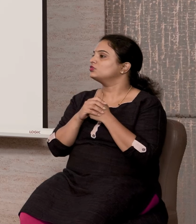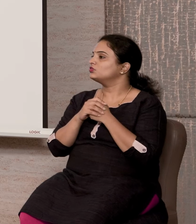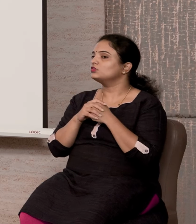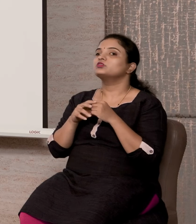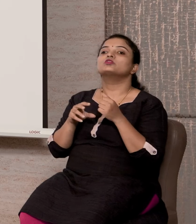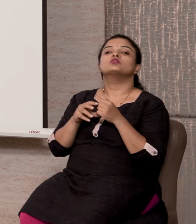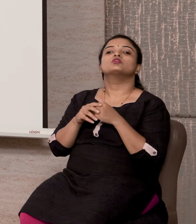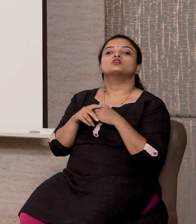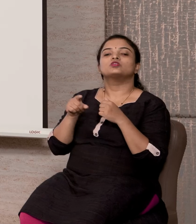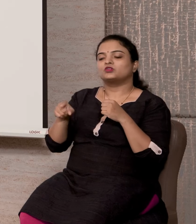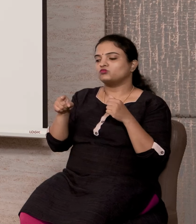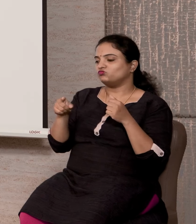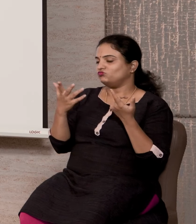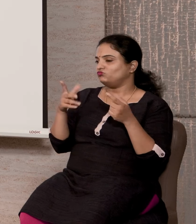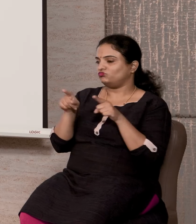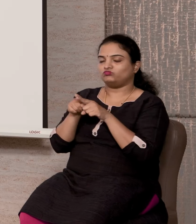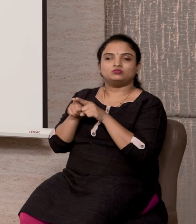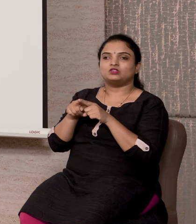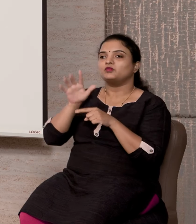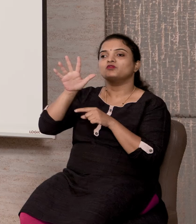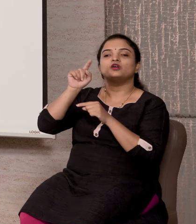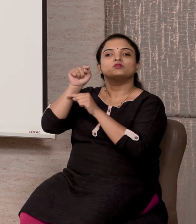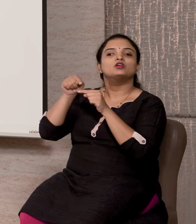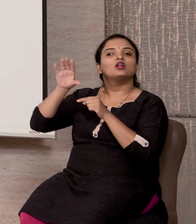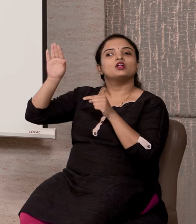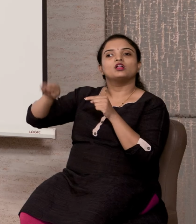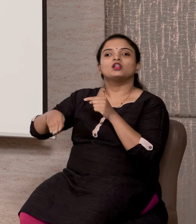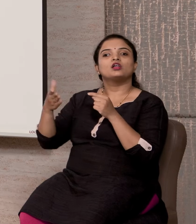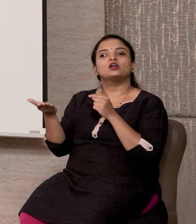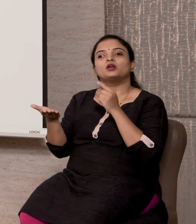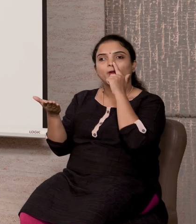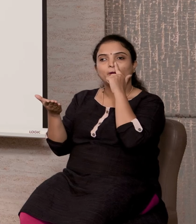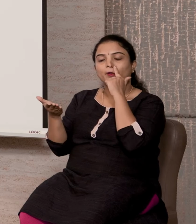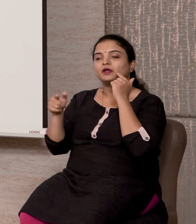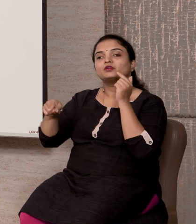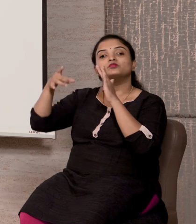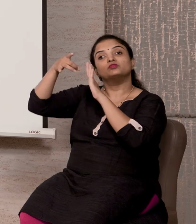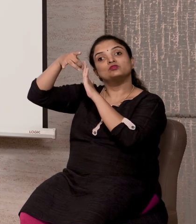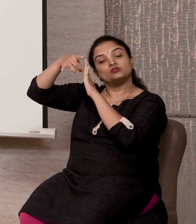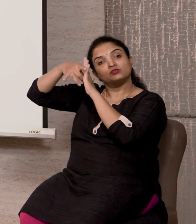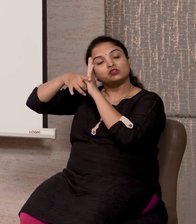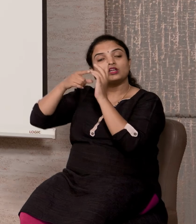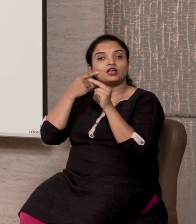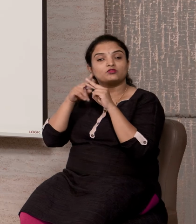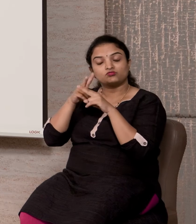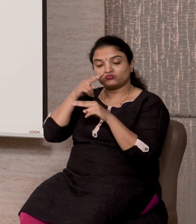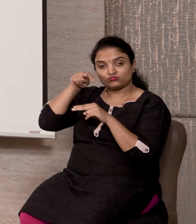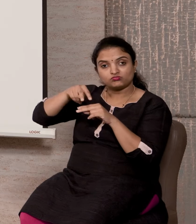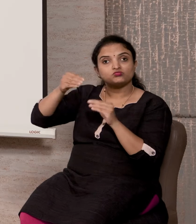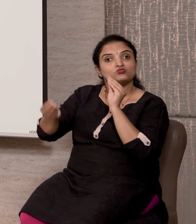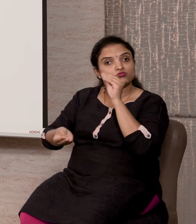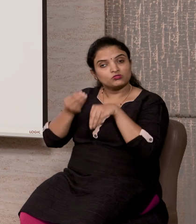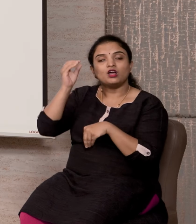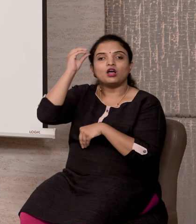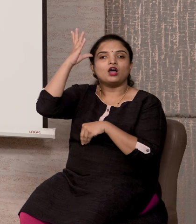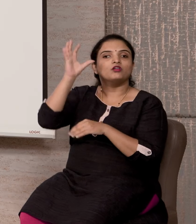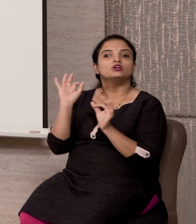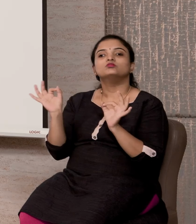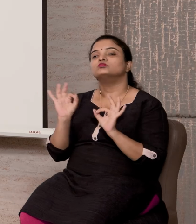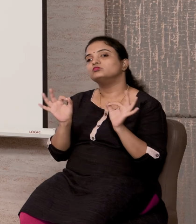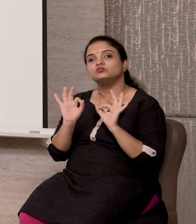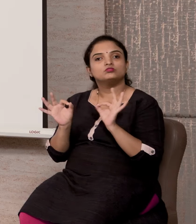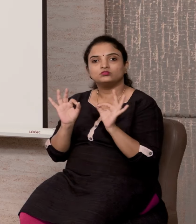Again, numbers are less than 5%, right? So if we again go deep into this problem as to why is there lack of awareness or